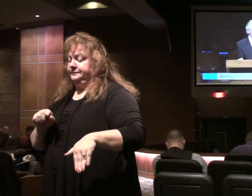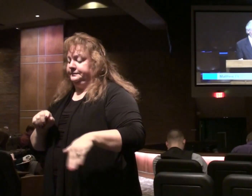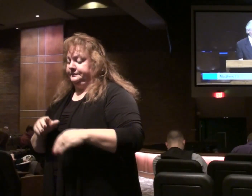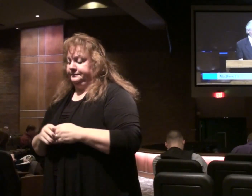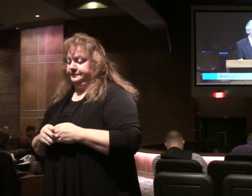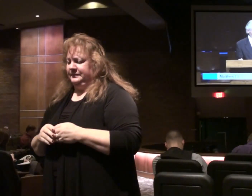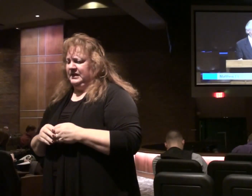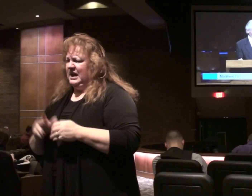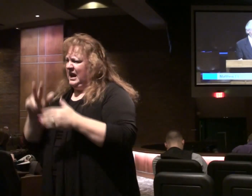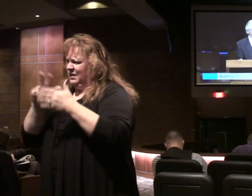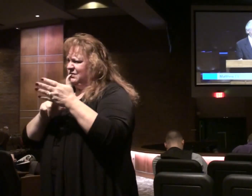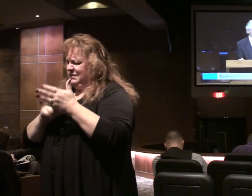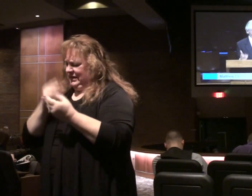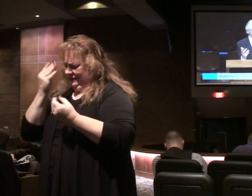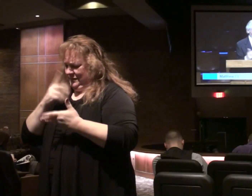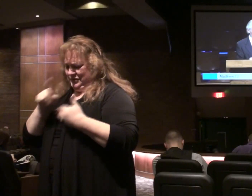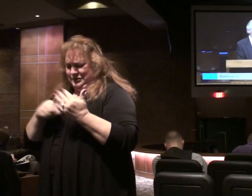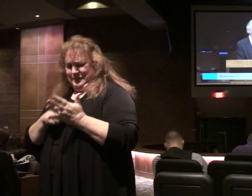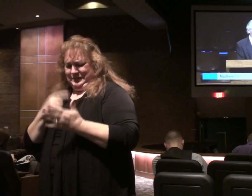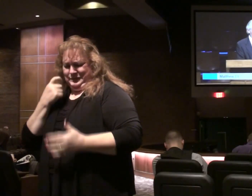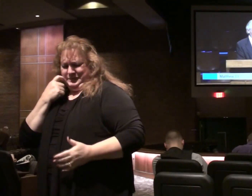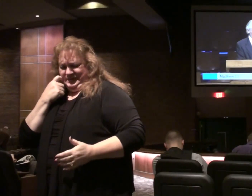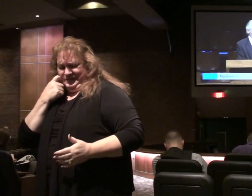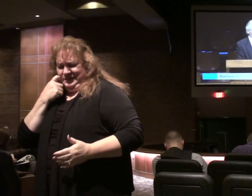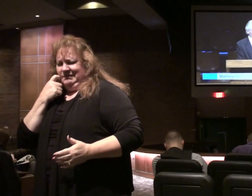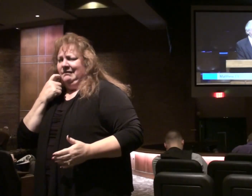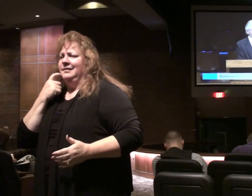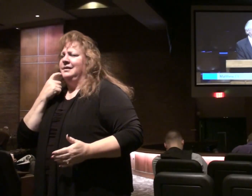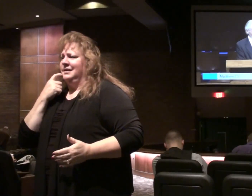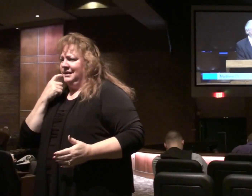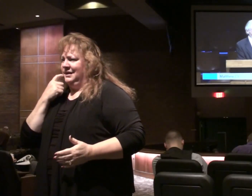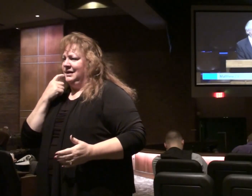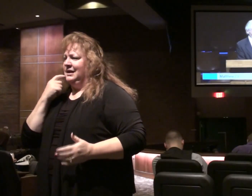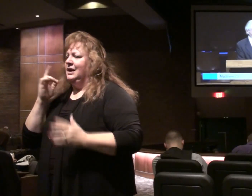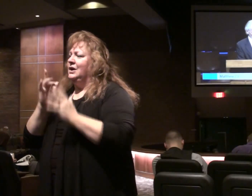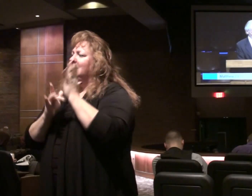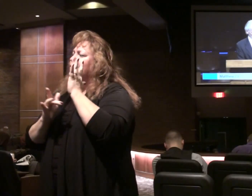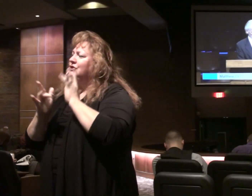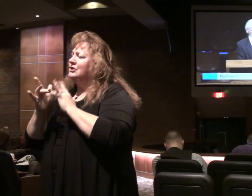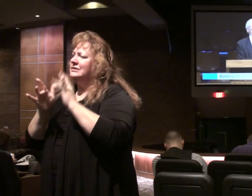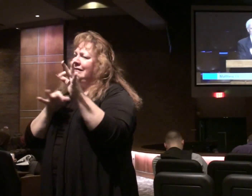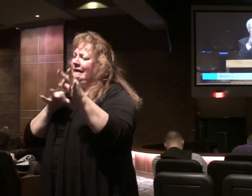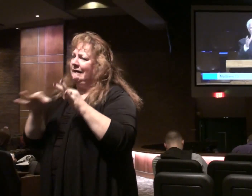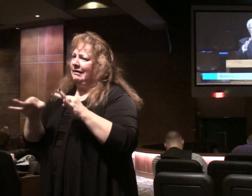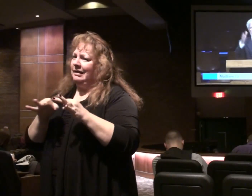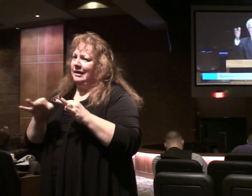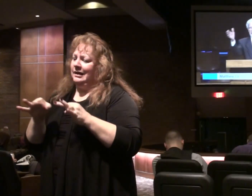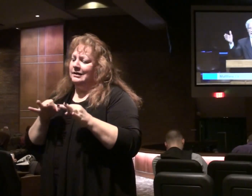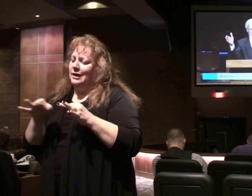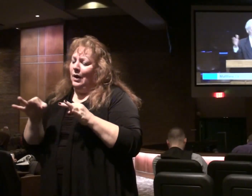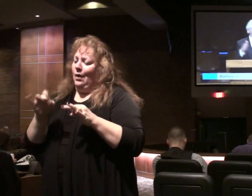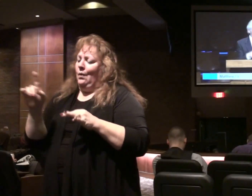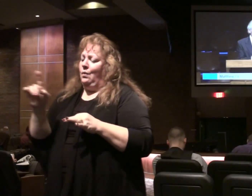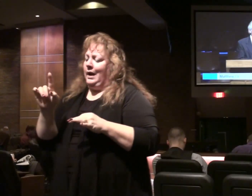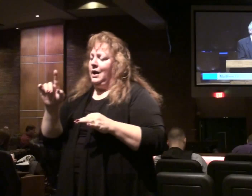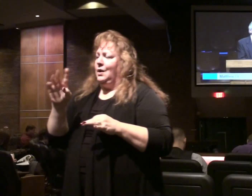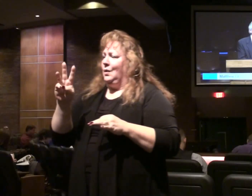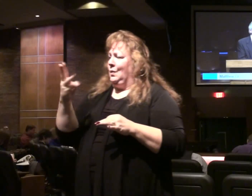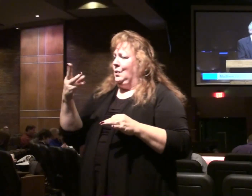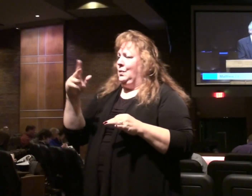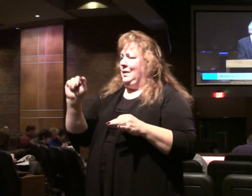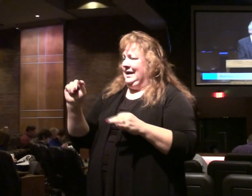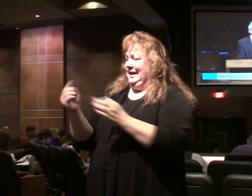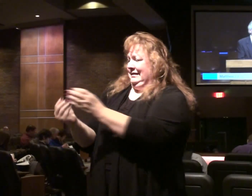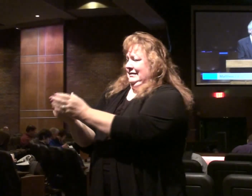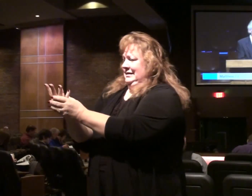reading some material on this recently reminded me of it. You'll note when Christ explains where the wheat and the tares grow,